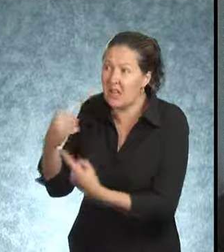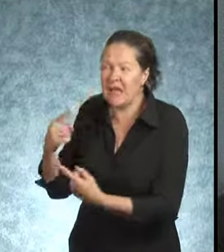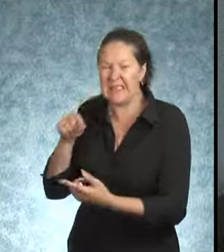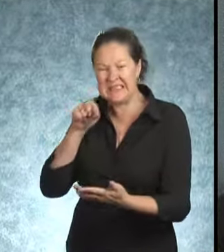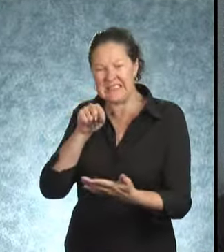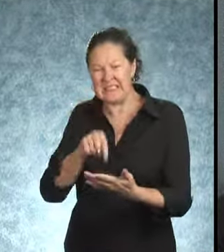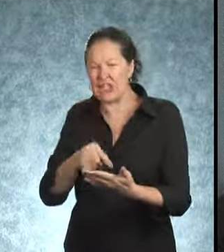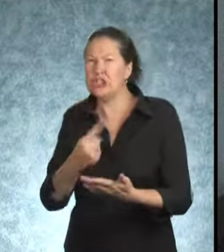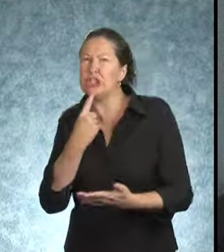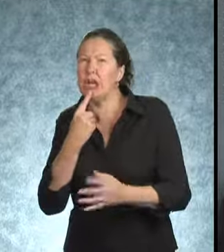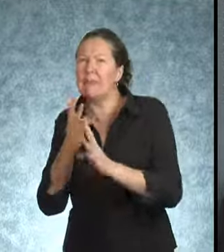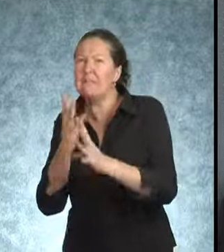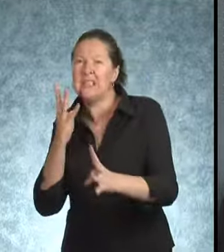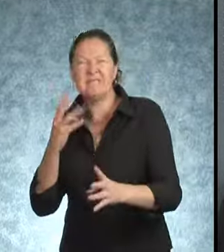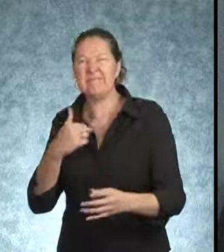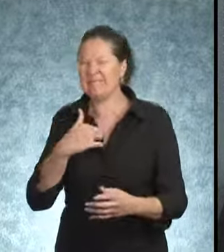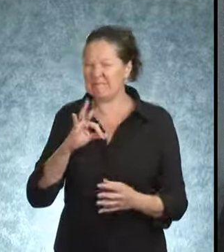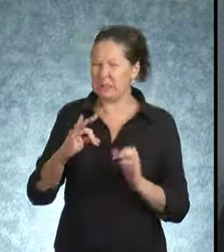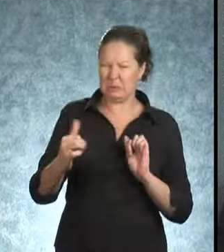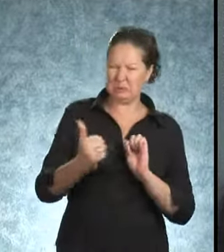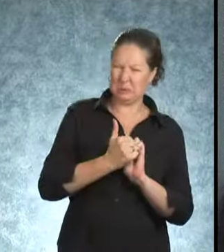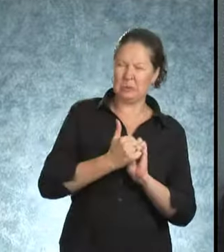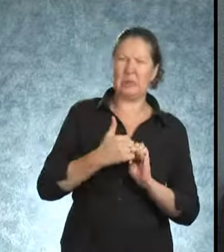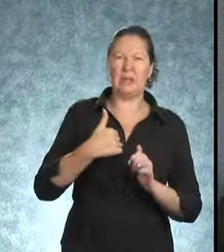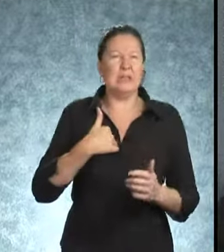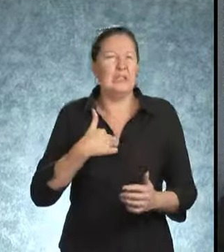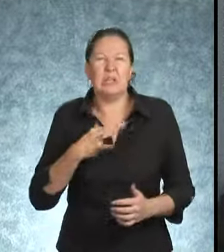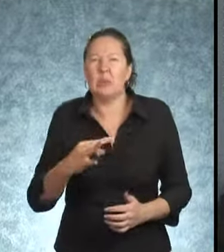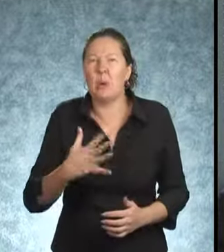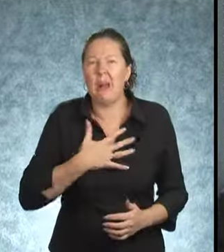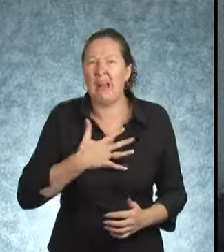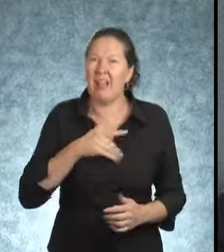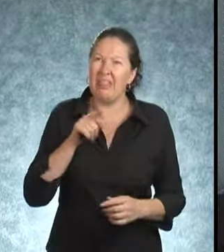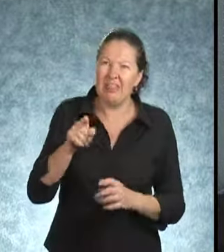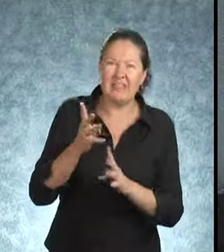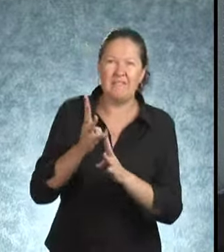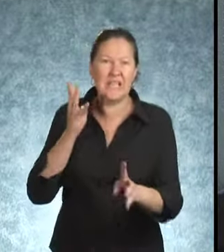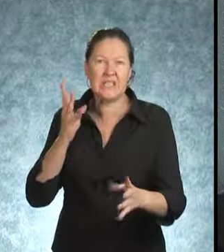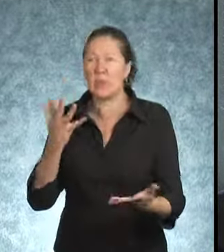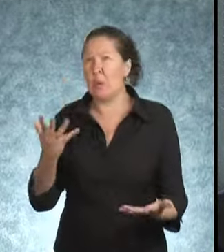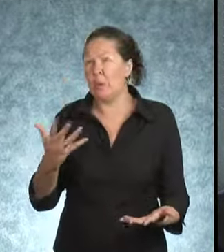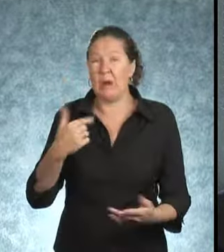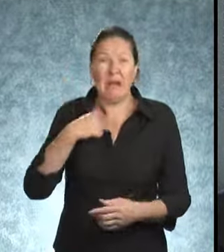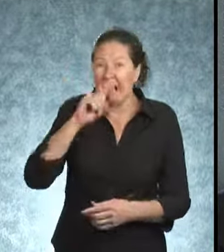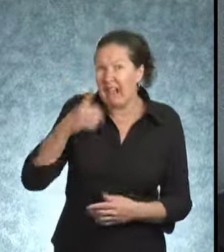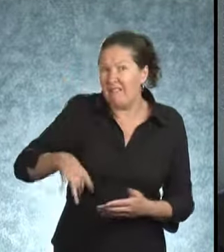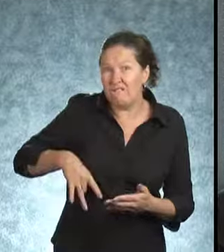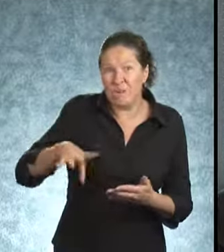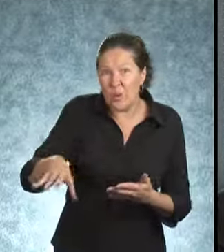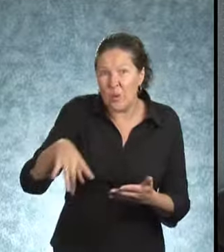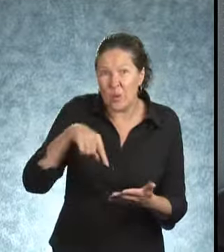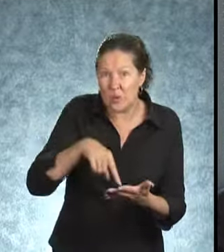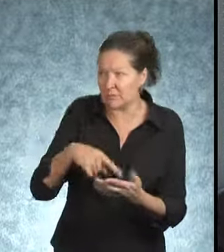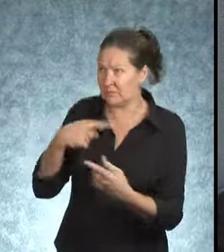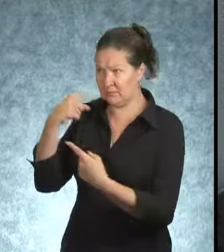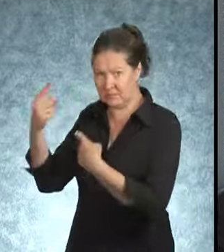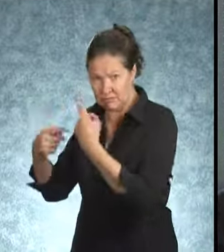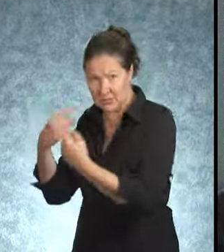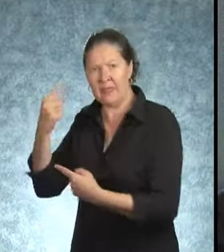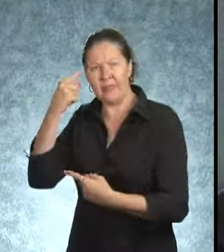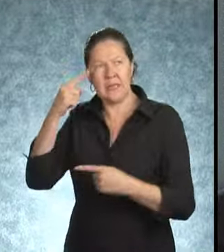going to work for me, or this is not a fence I like, or that this is outside of what I can afford, and then look at some